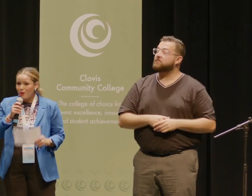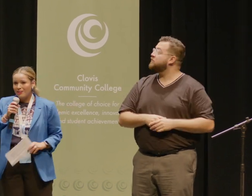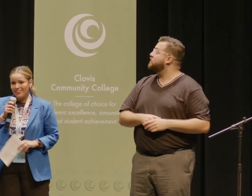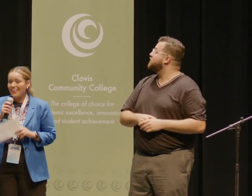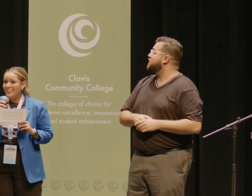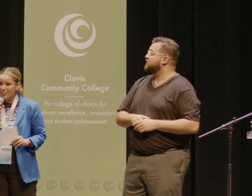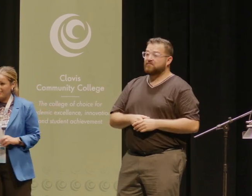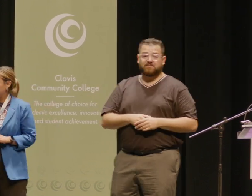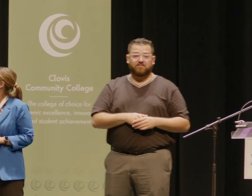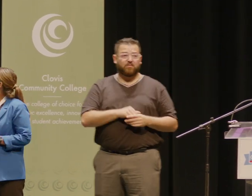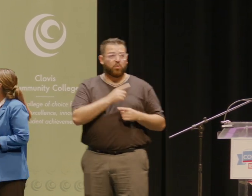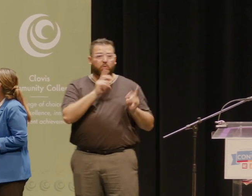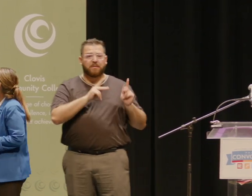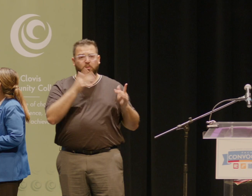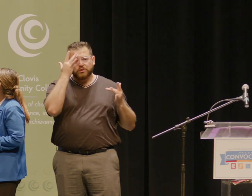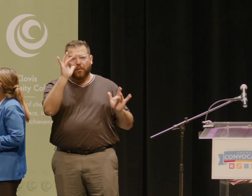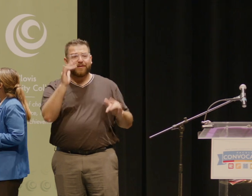are smart and young.